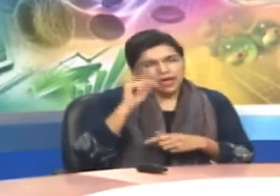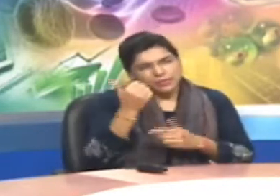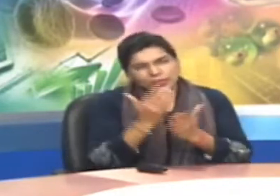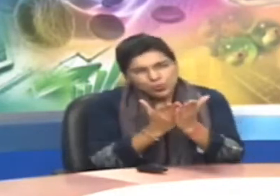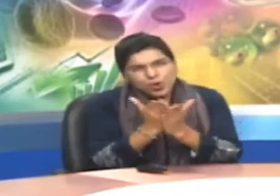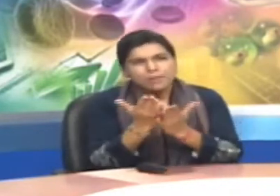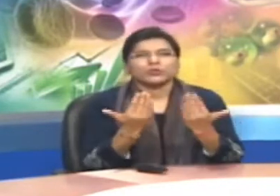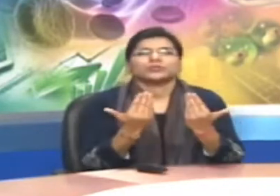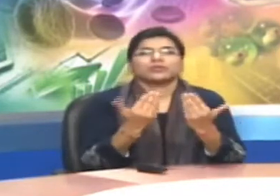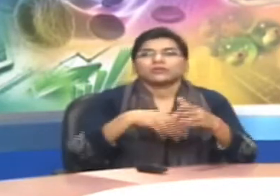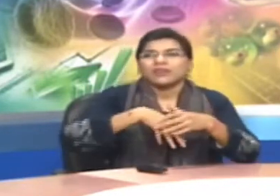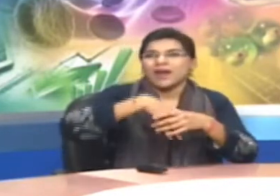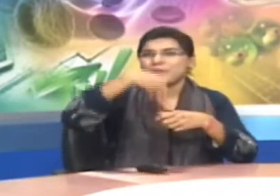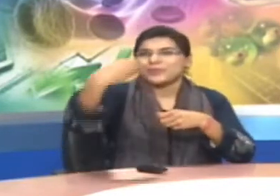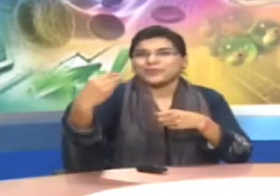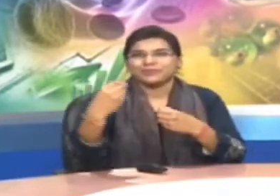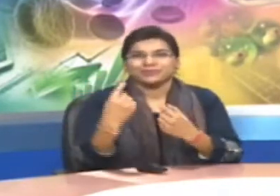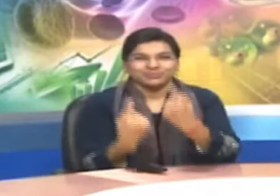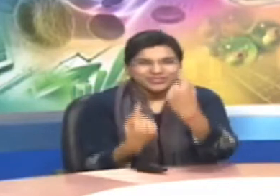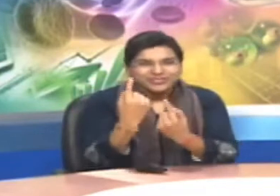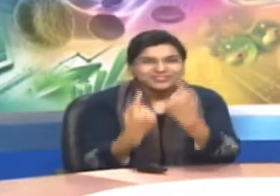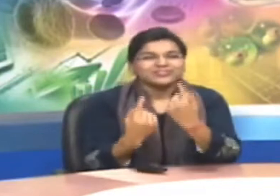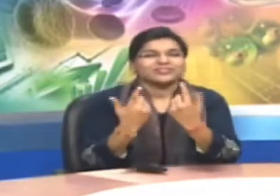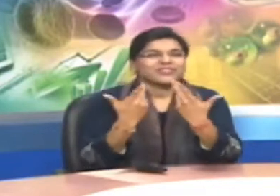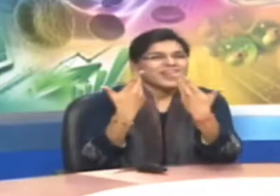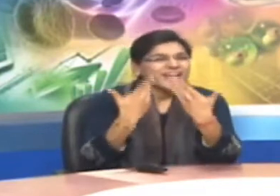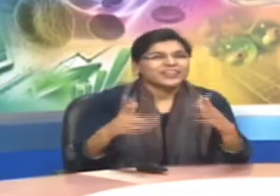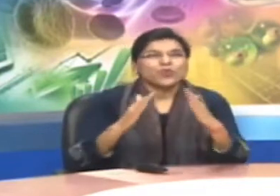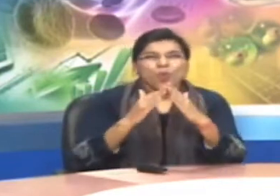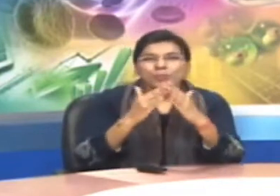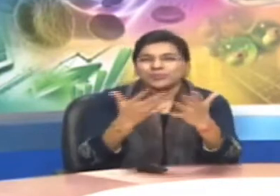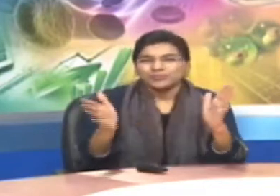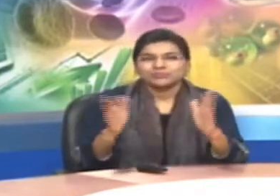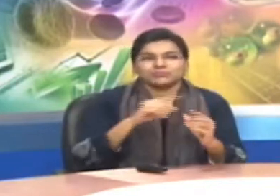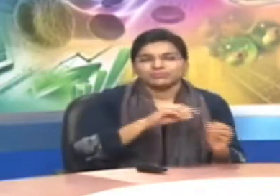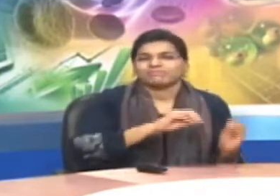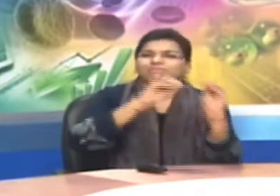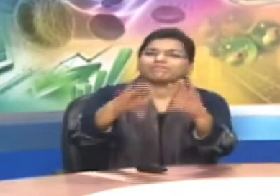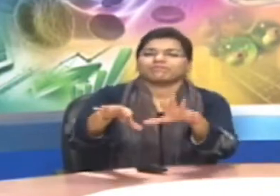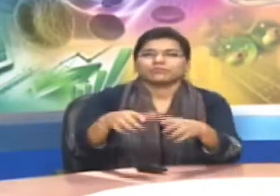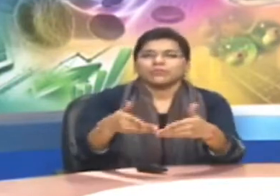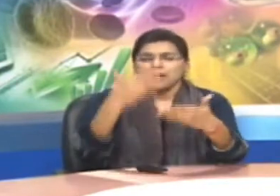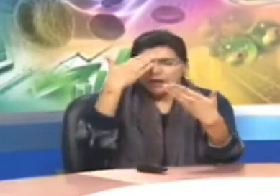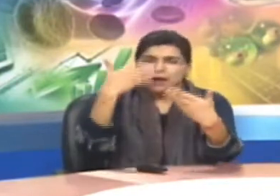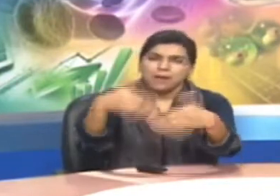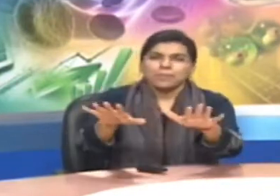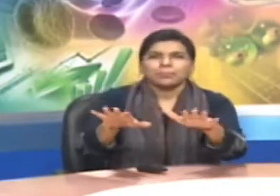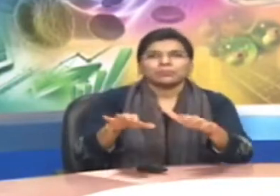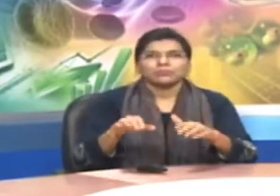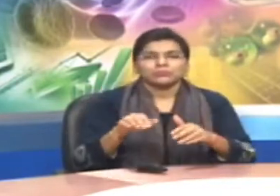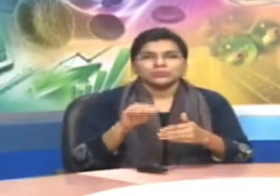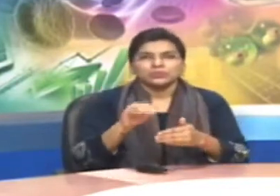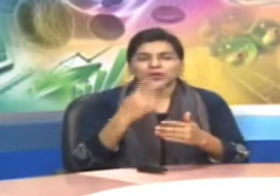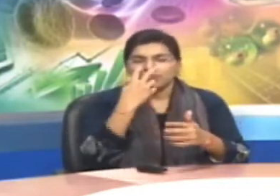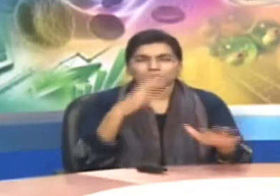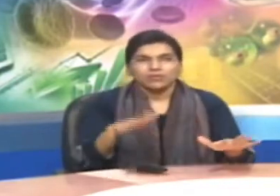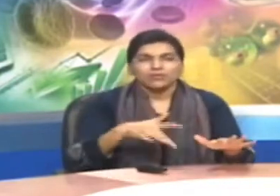becoming a pampered child. He realized as well that I would have